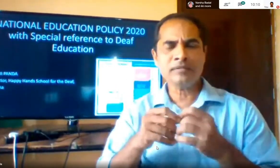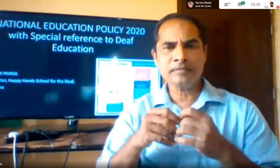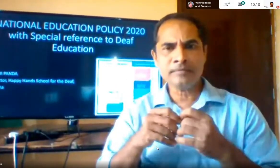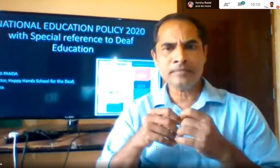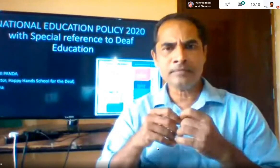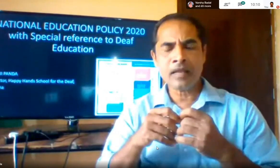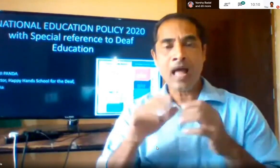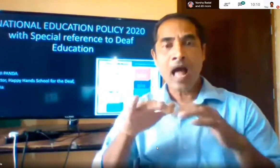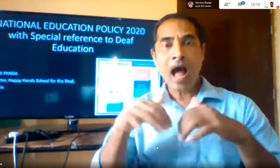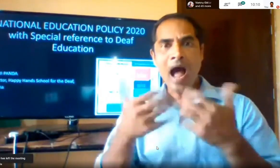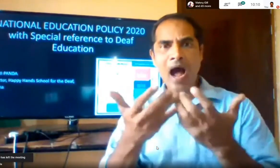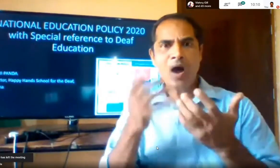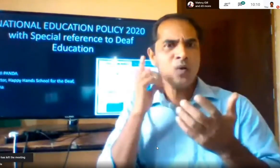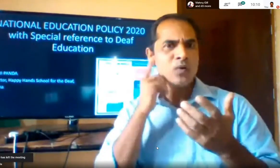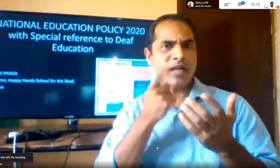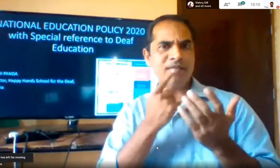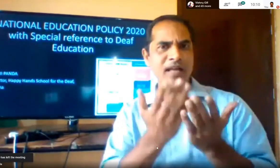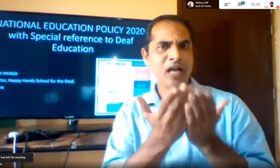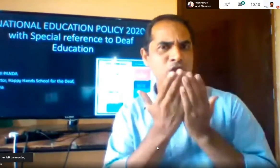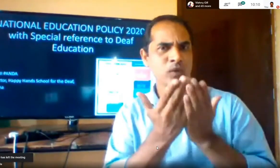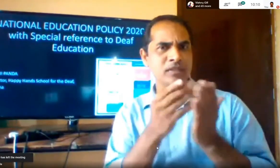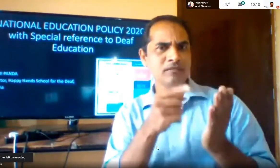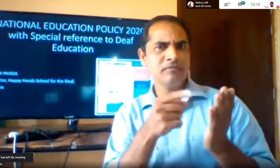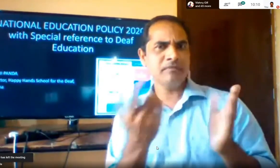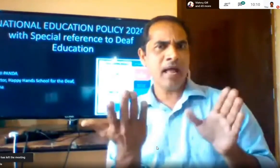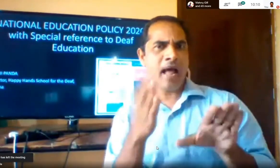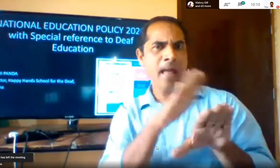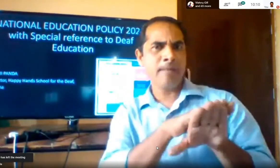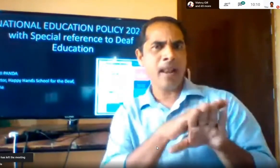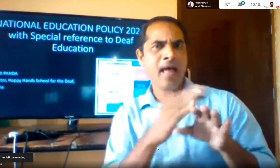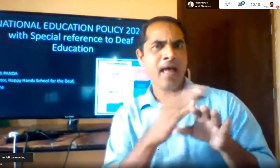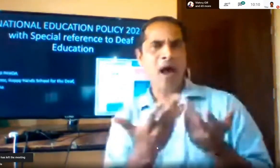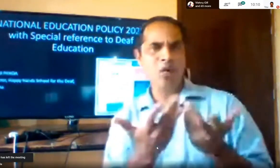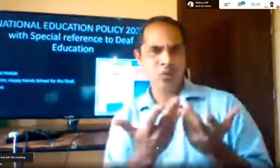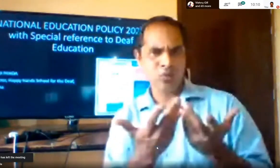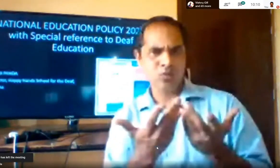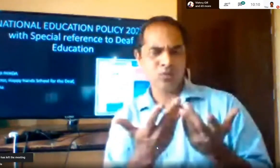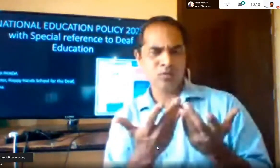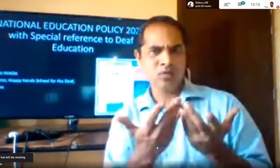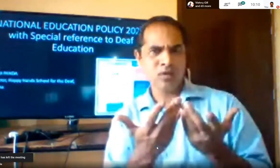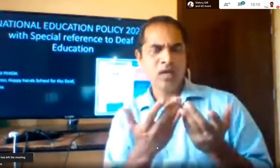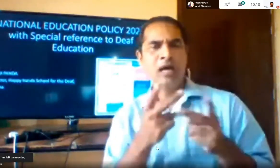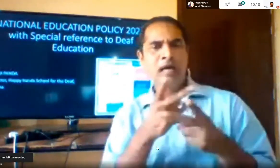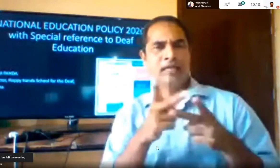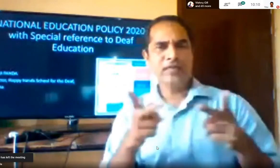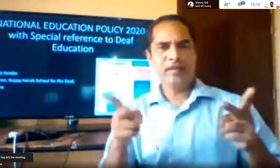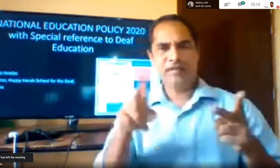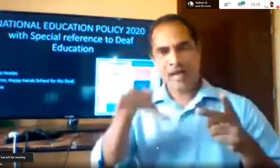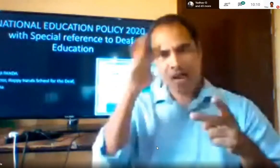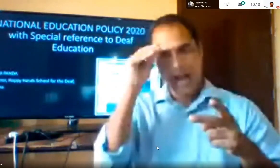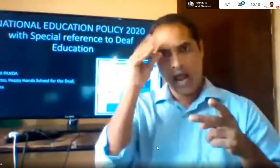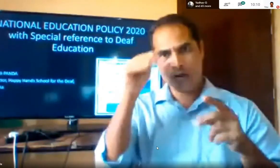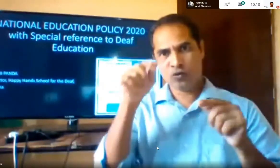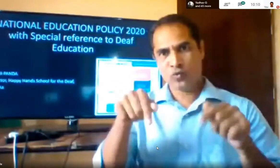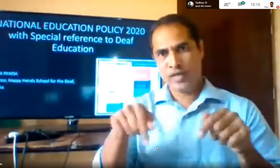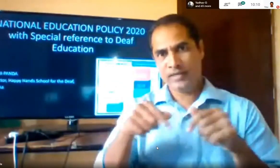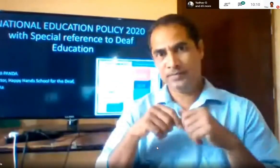So the important points of National Education Policy, how the deaf education is going to be an important in